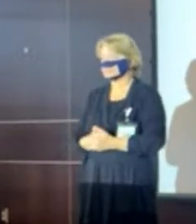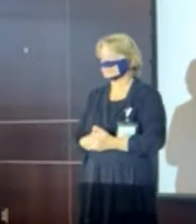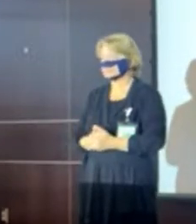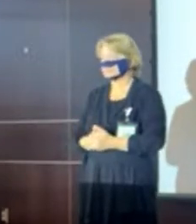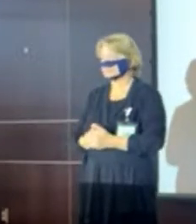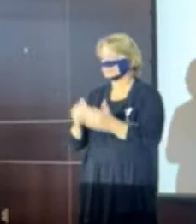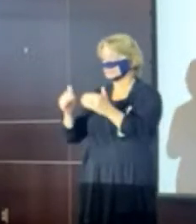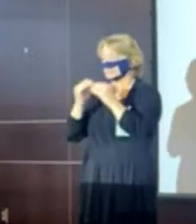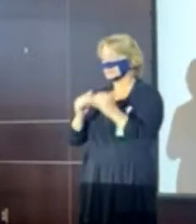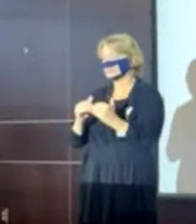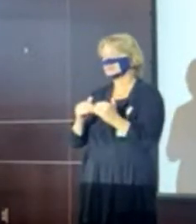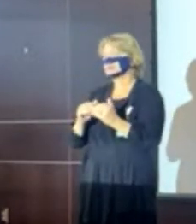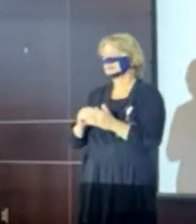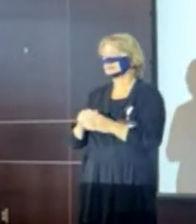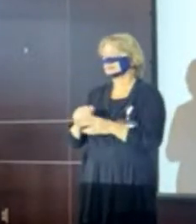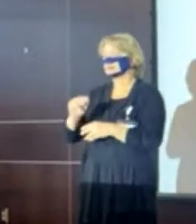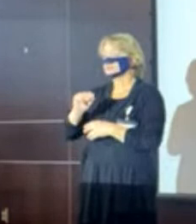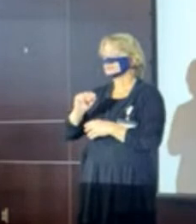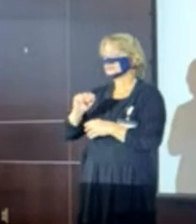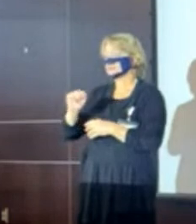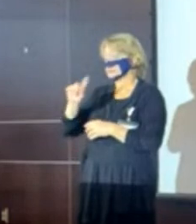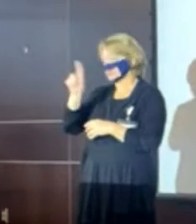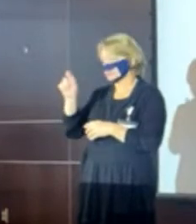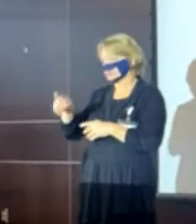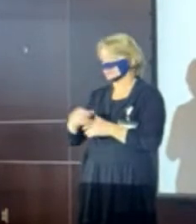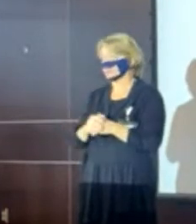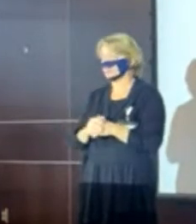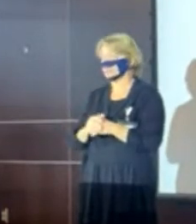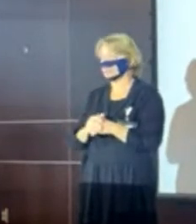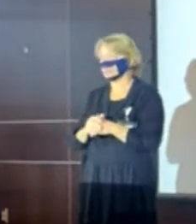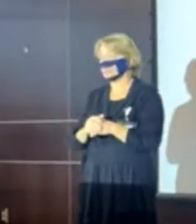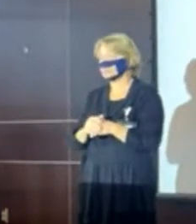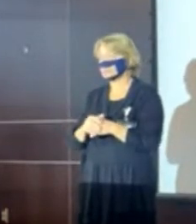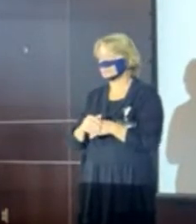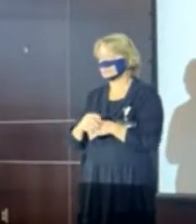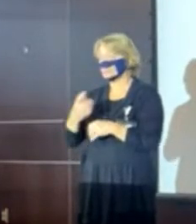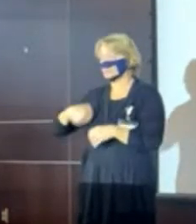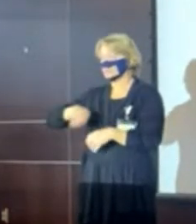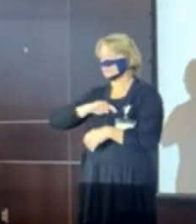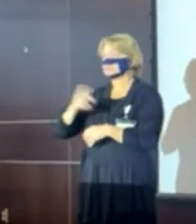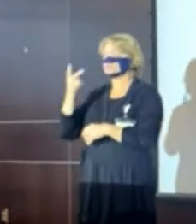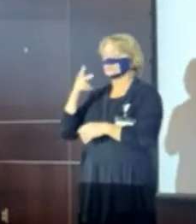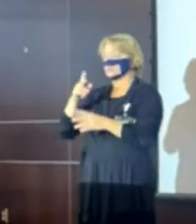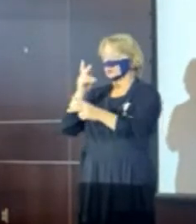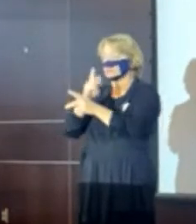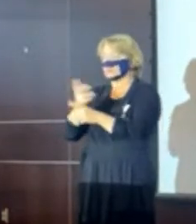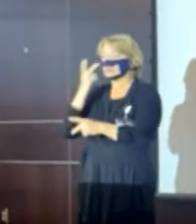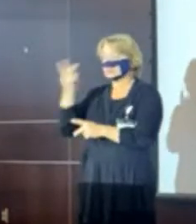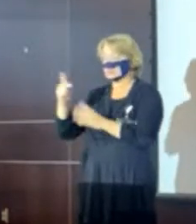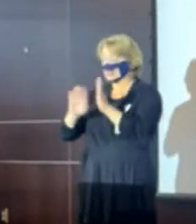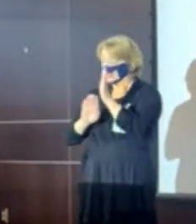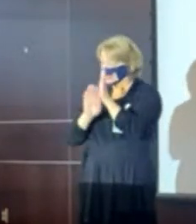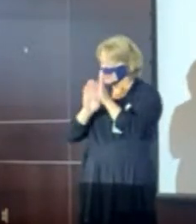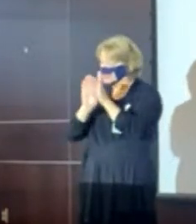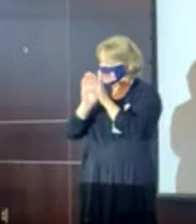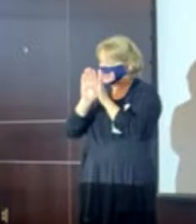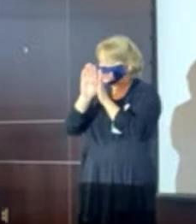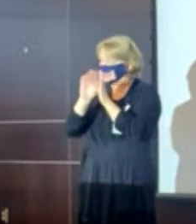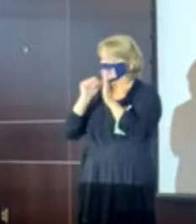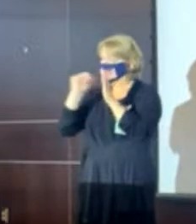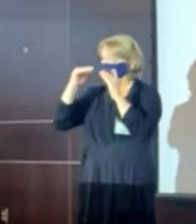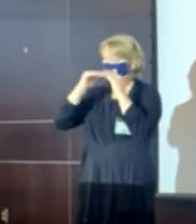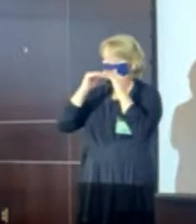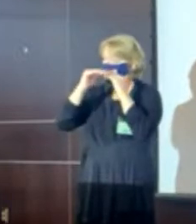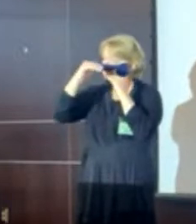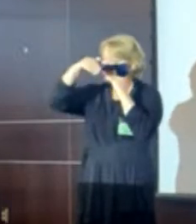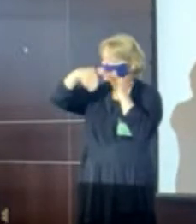unfortunately. So as we keep seeing that peak, it's not really gone down yet. How long